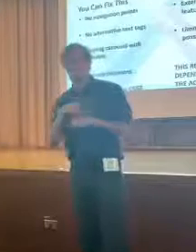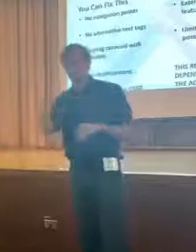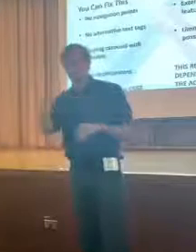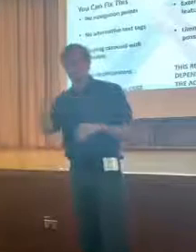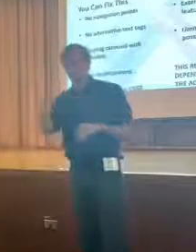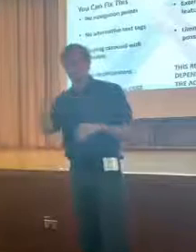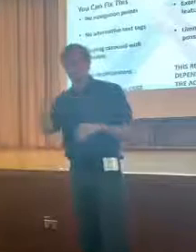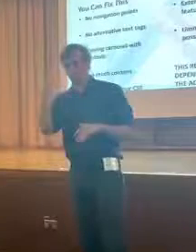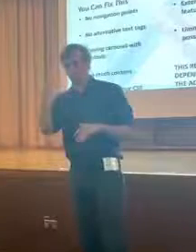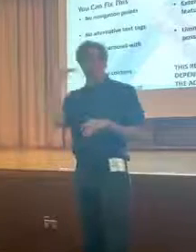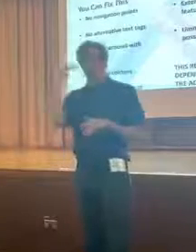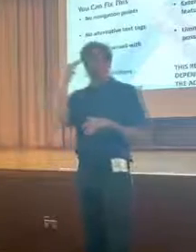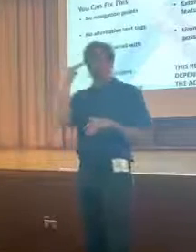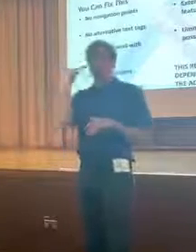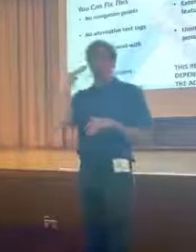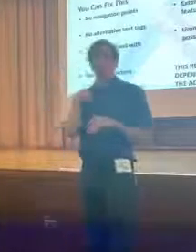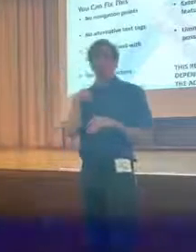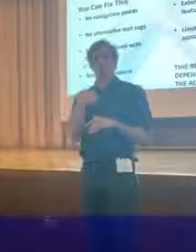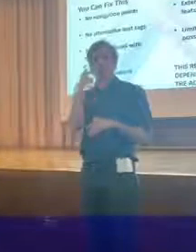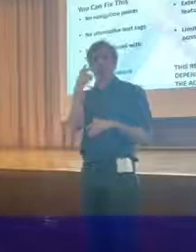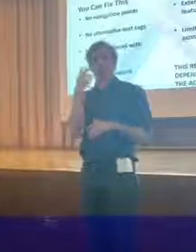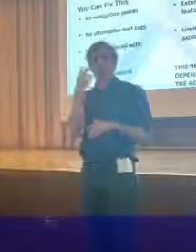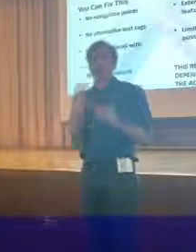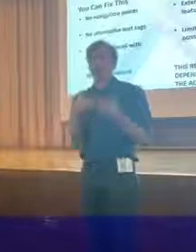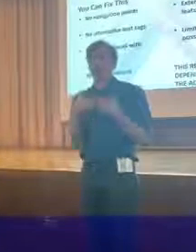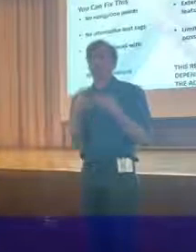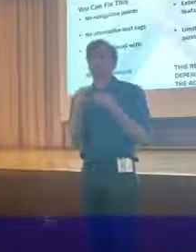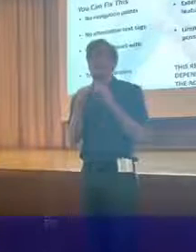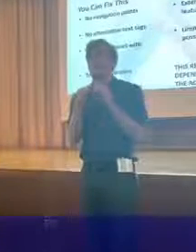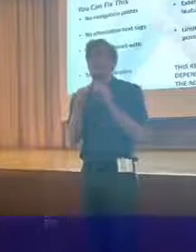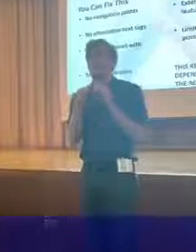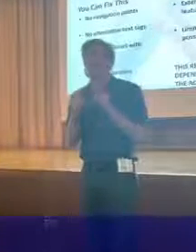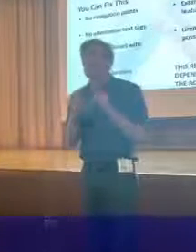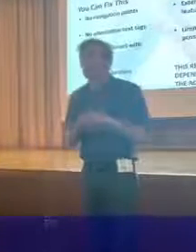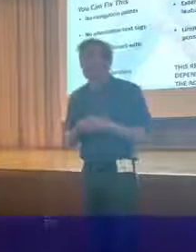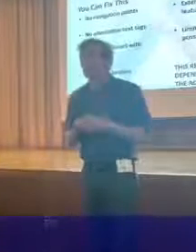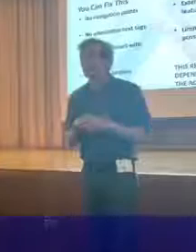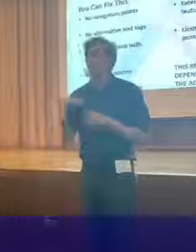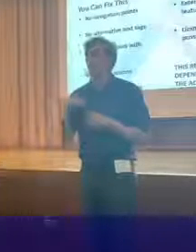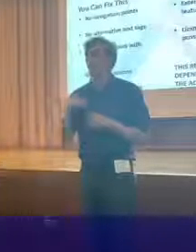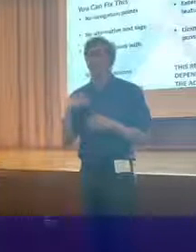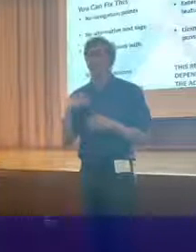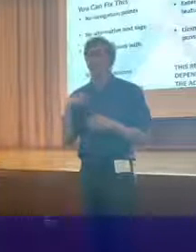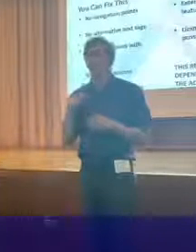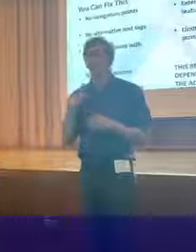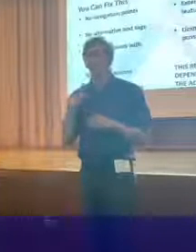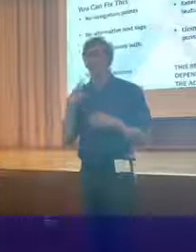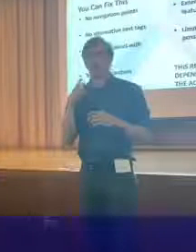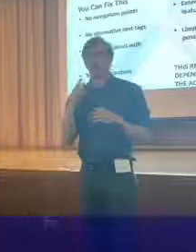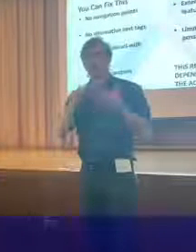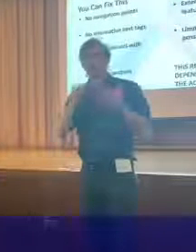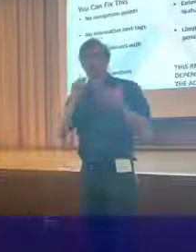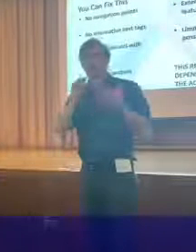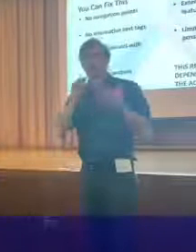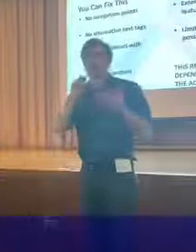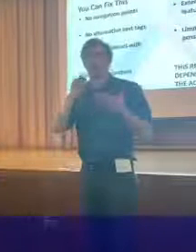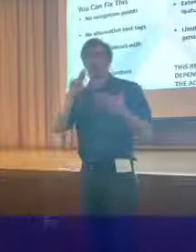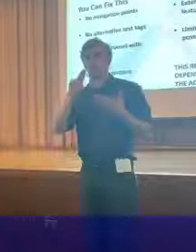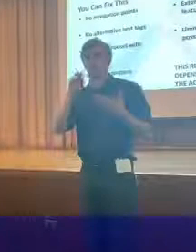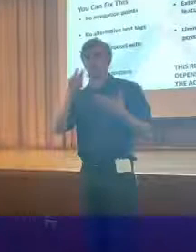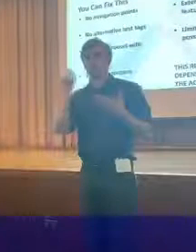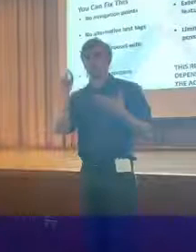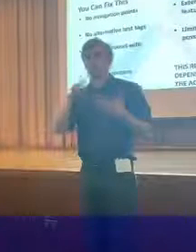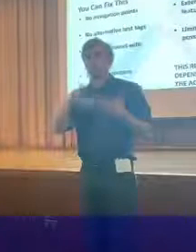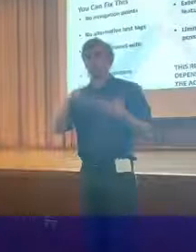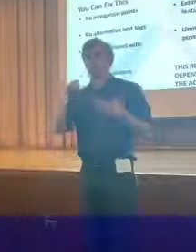can fix is, do you have formally marked headings on your site? You can add those easily. Do you have